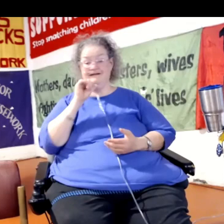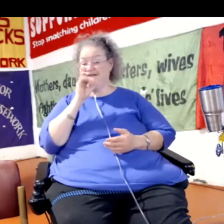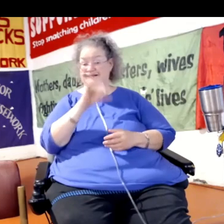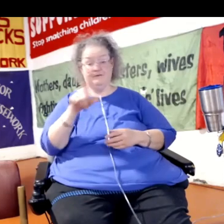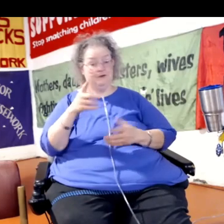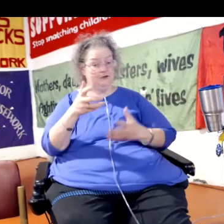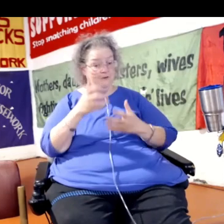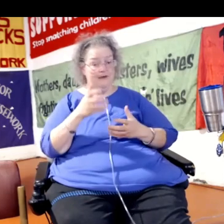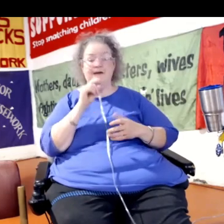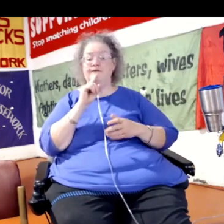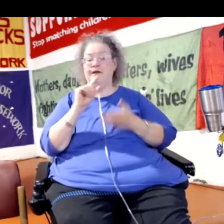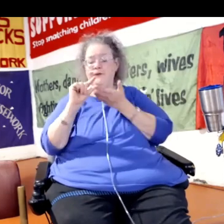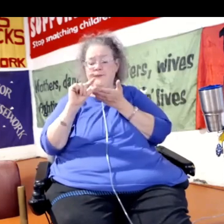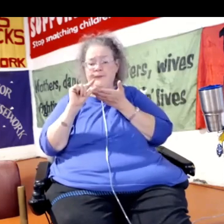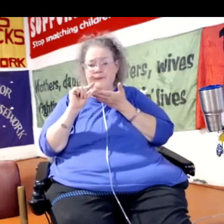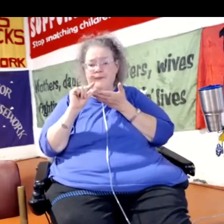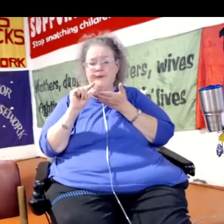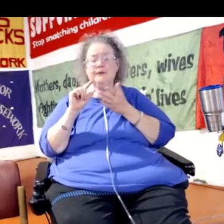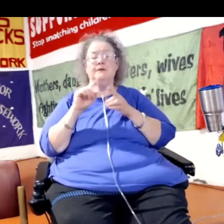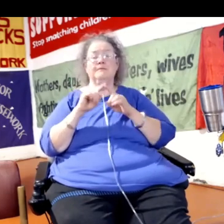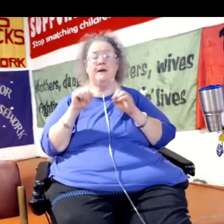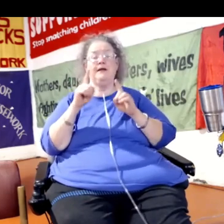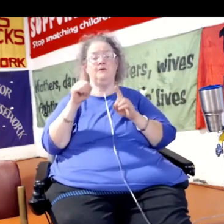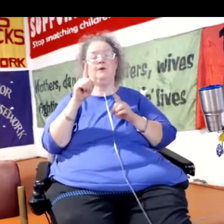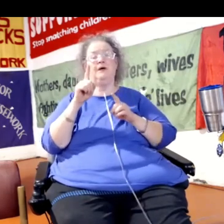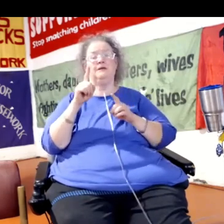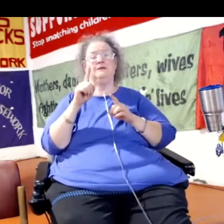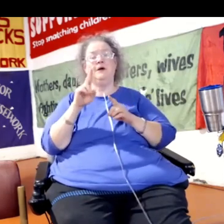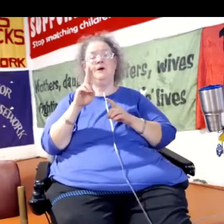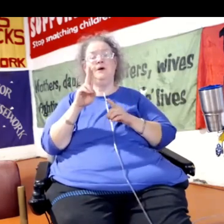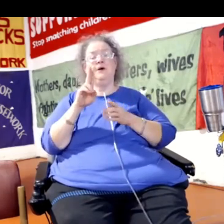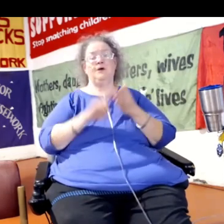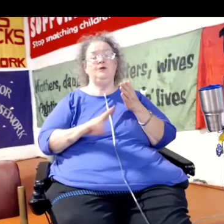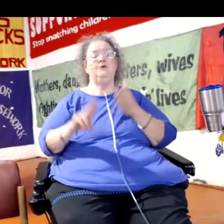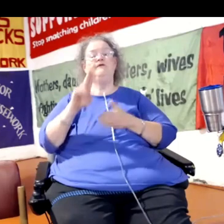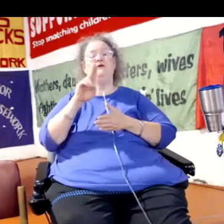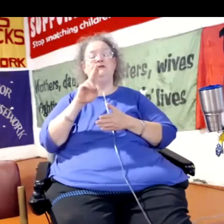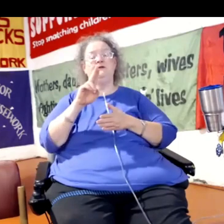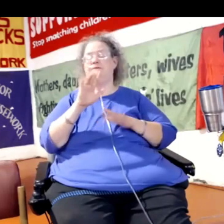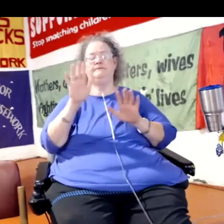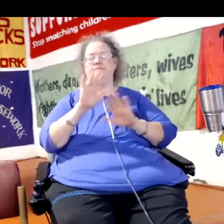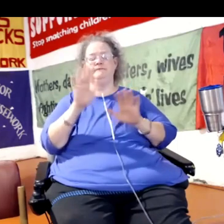too small, it was a universal benefit paid to every mother,